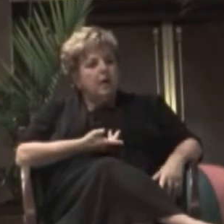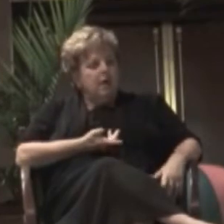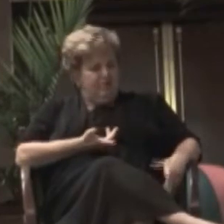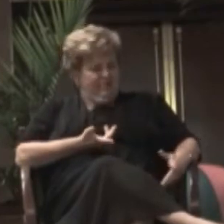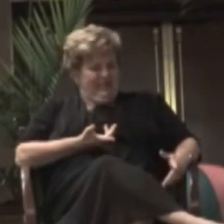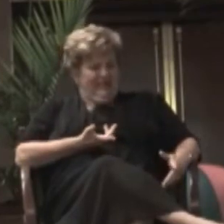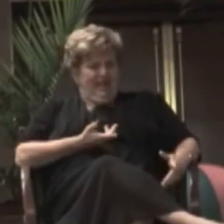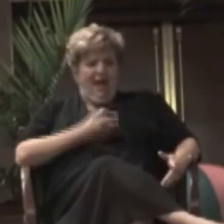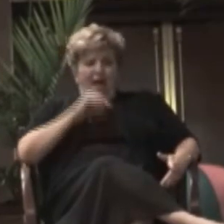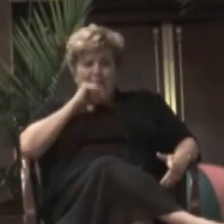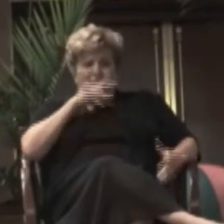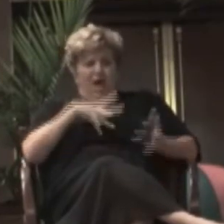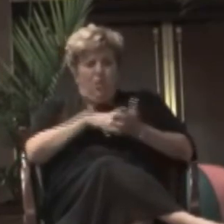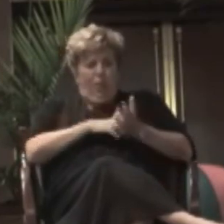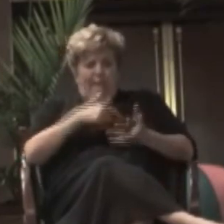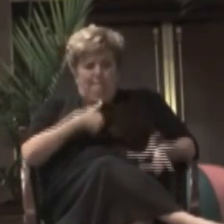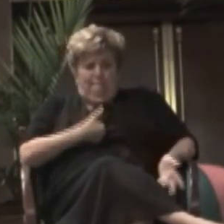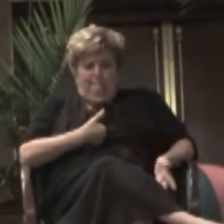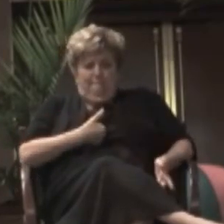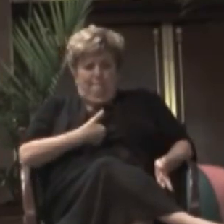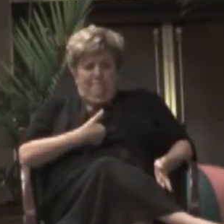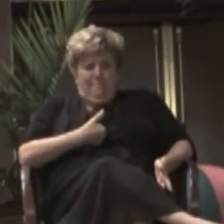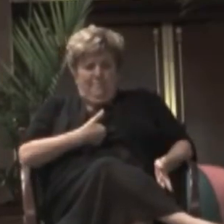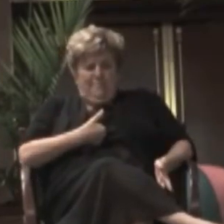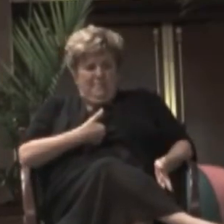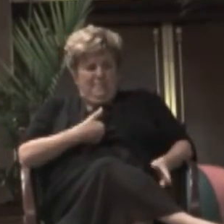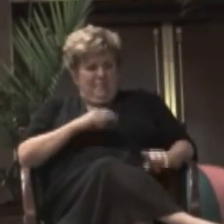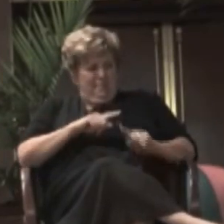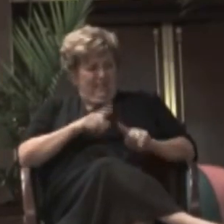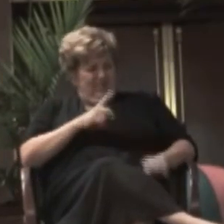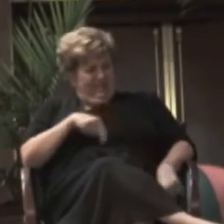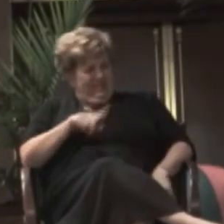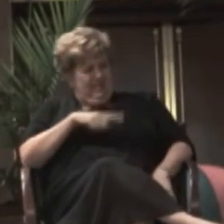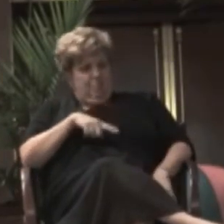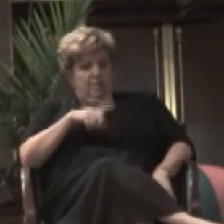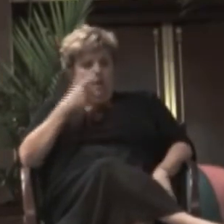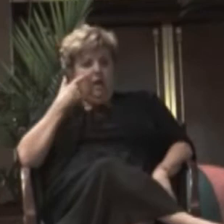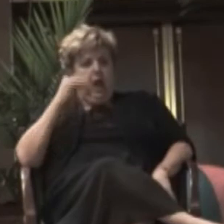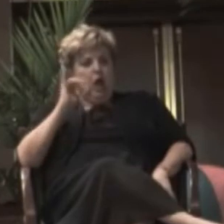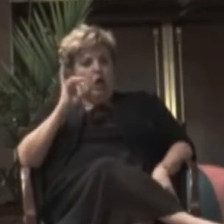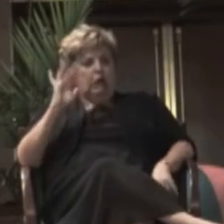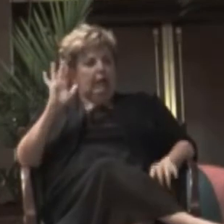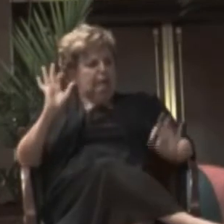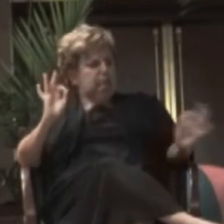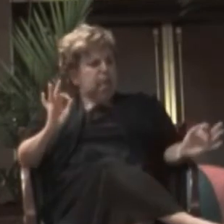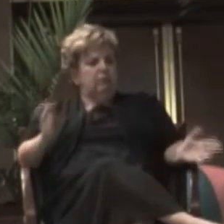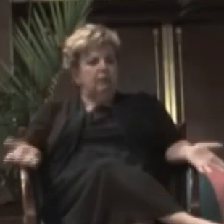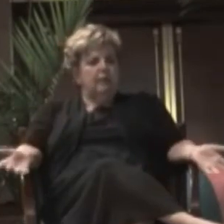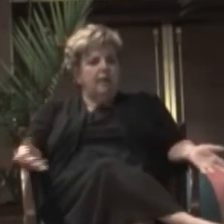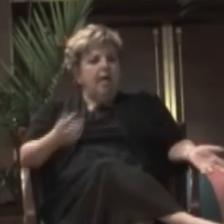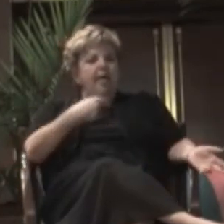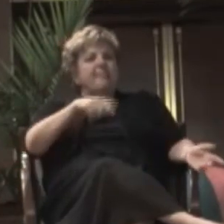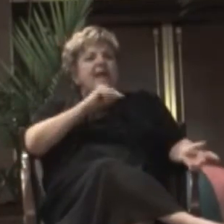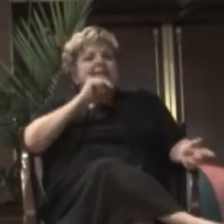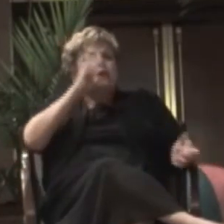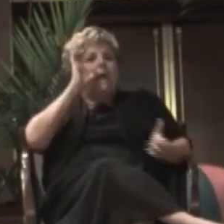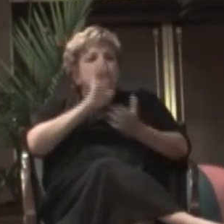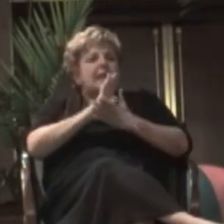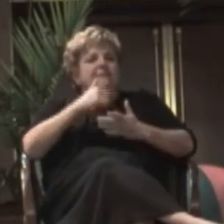but compared to who I was with, man, I looked like a lightweight. Didn't believe I was alcoholic. Truly did not. I believed that I was a